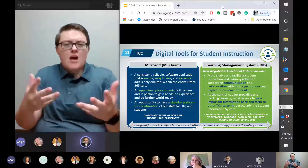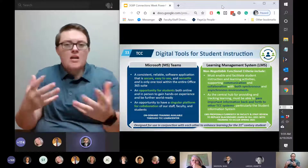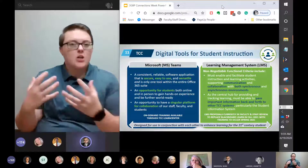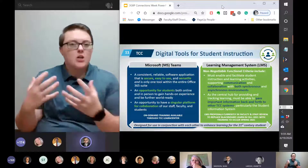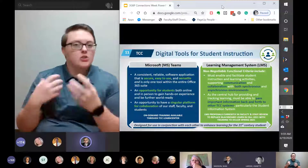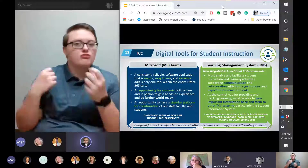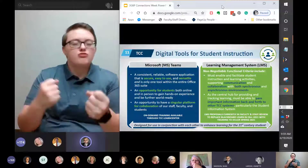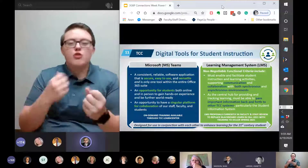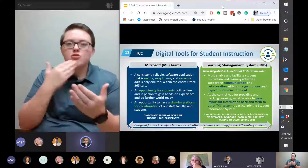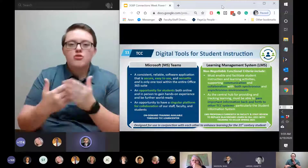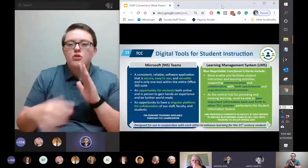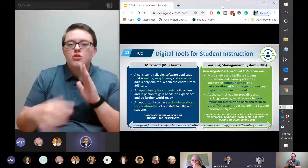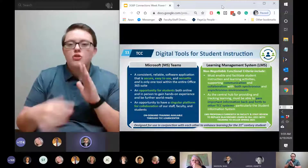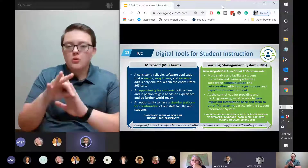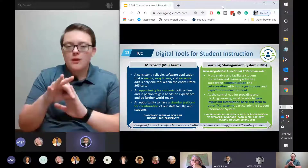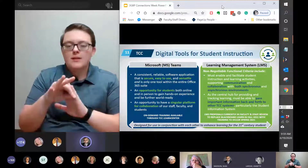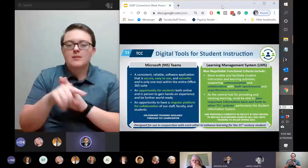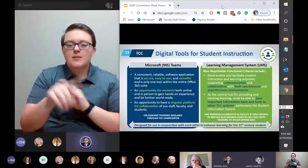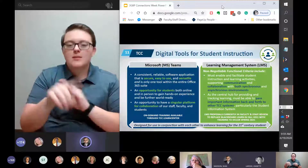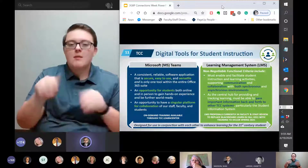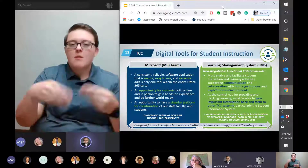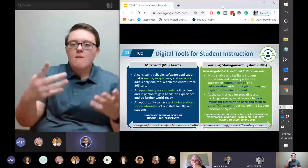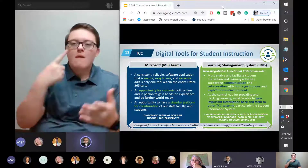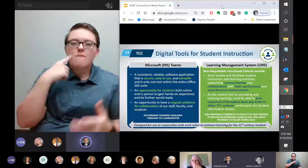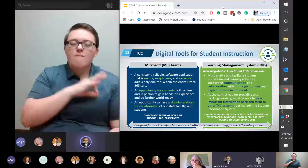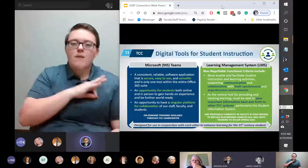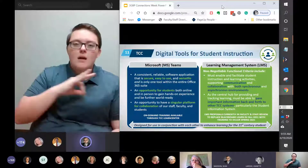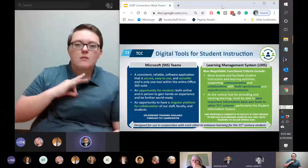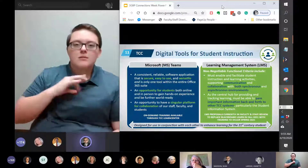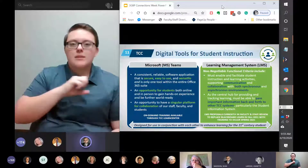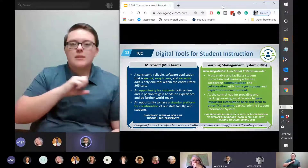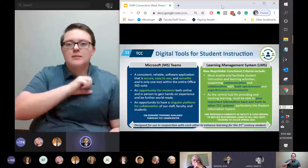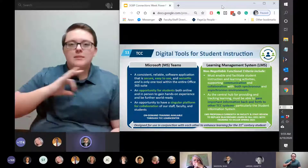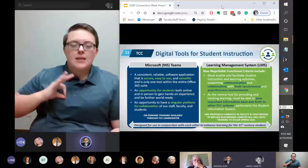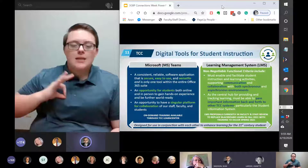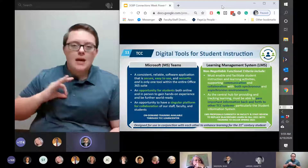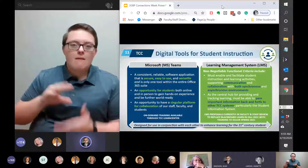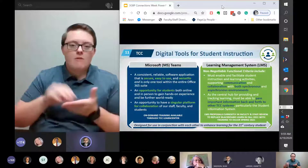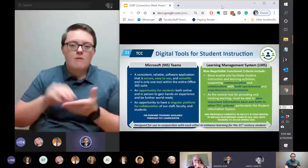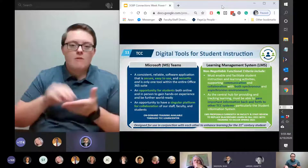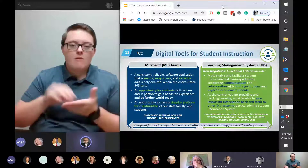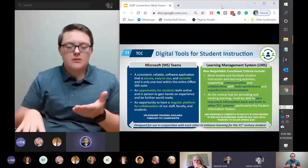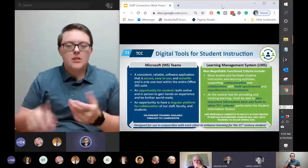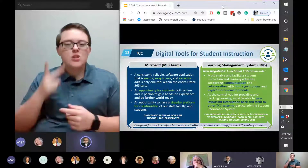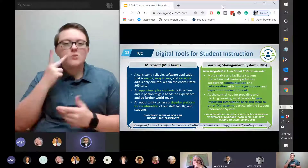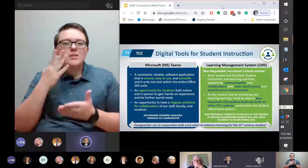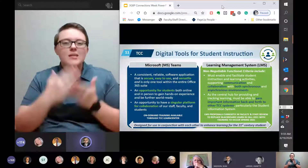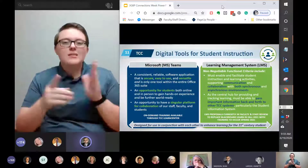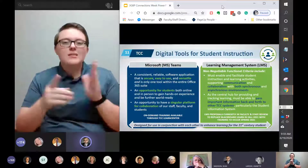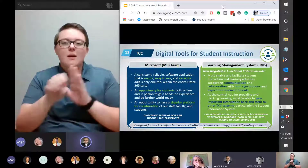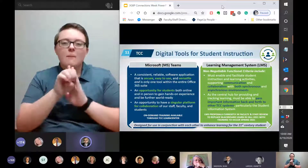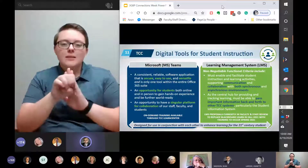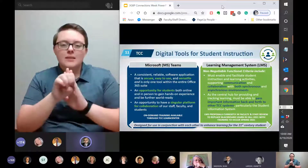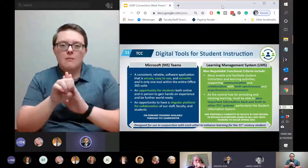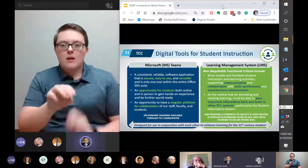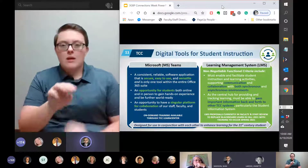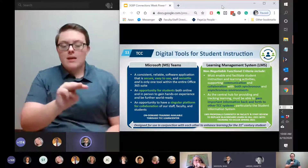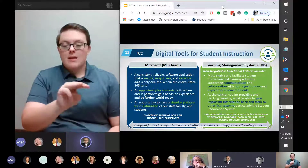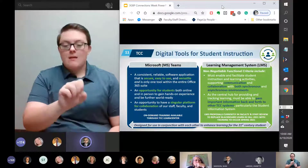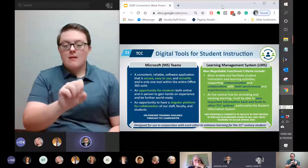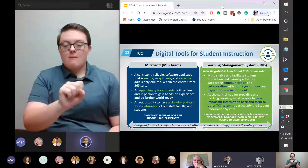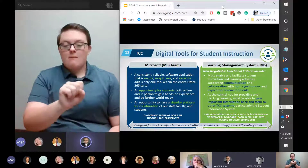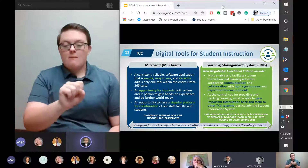worked hard to provide for faculty, staff, and students. So you see some examples here. MS Teams is not a